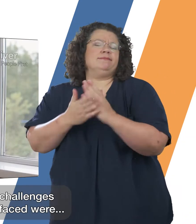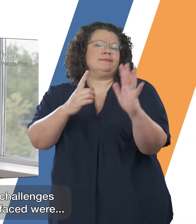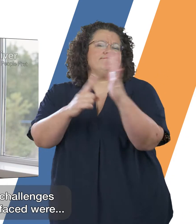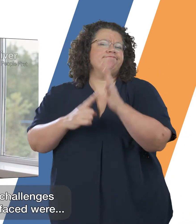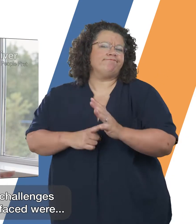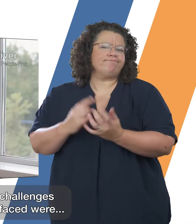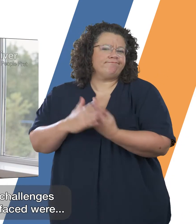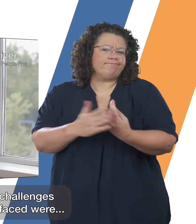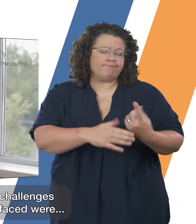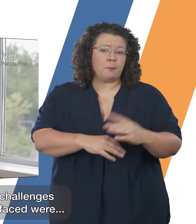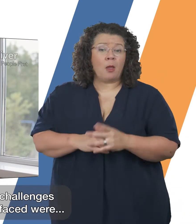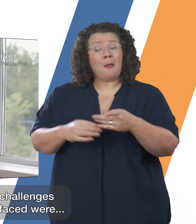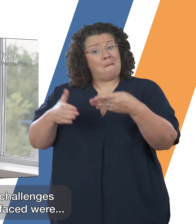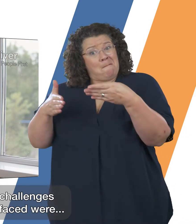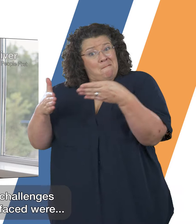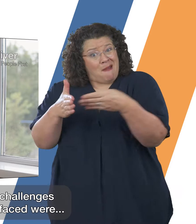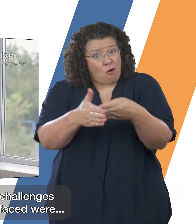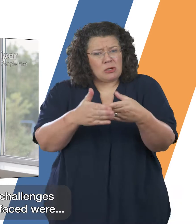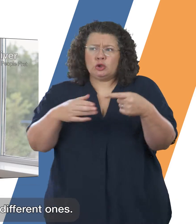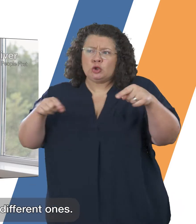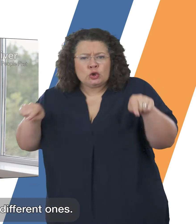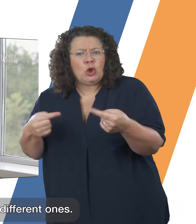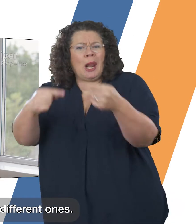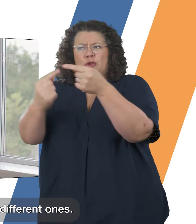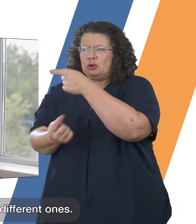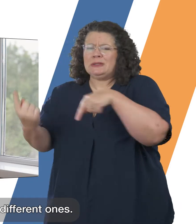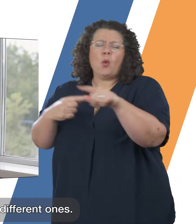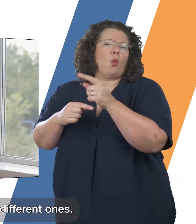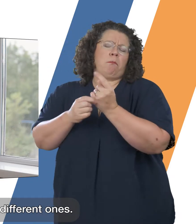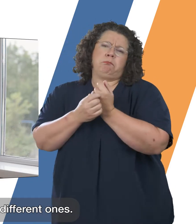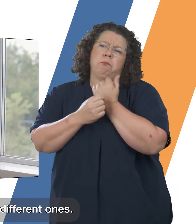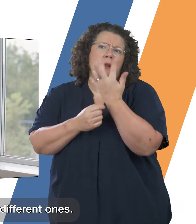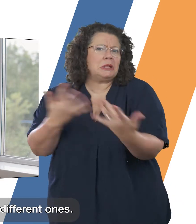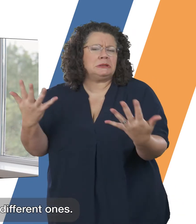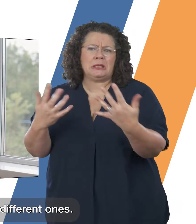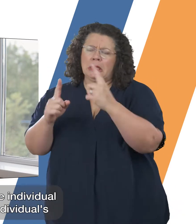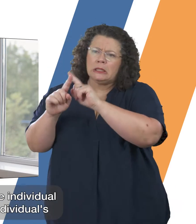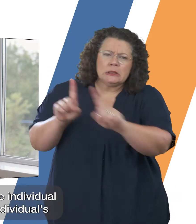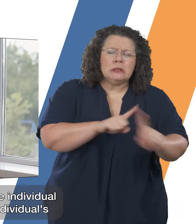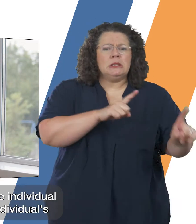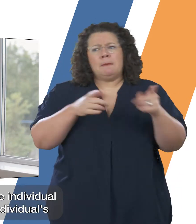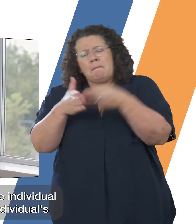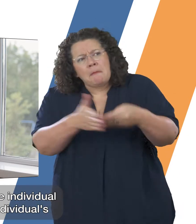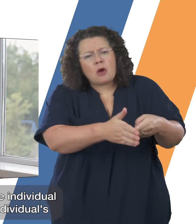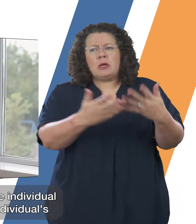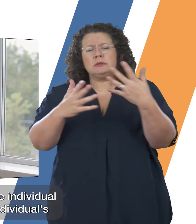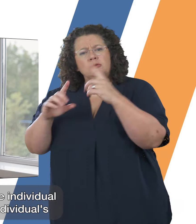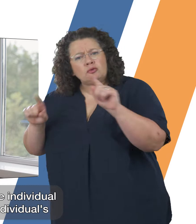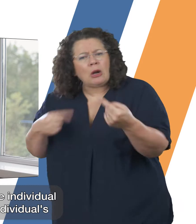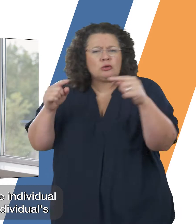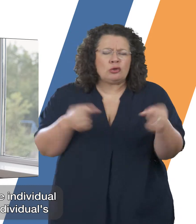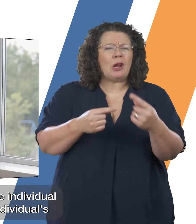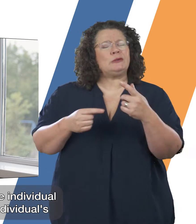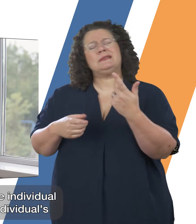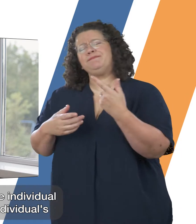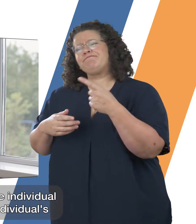barriers and challenges that our members faced were there were so many different ones. It was down to the individual